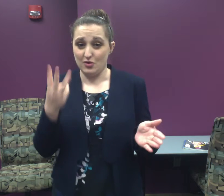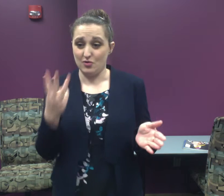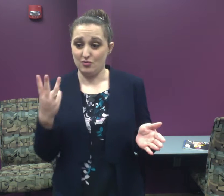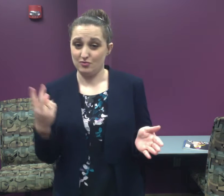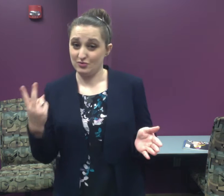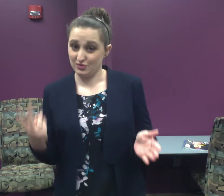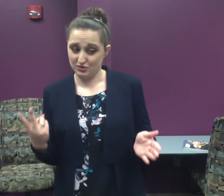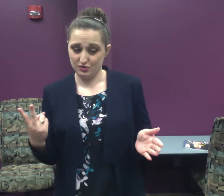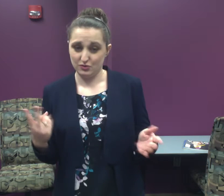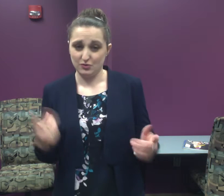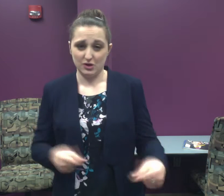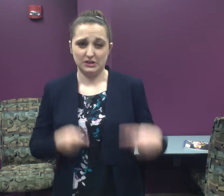they had wholesale,